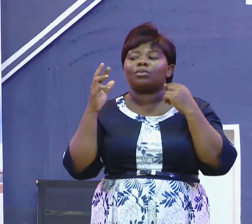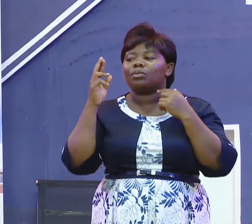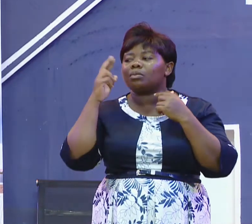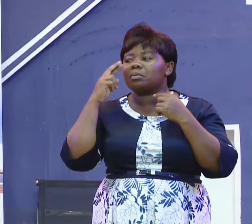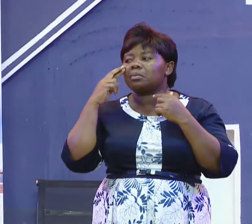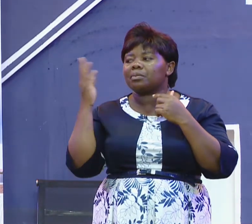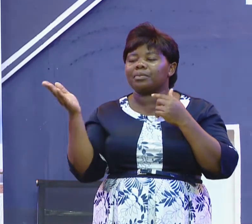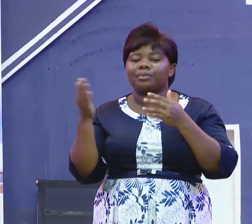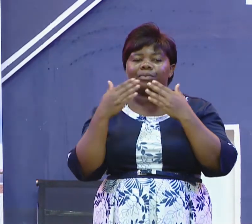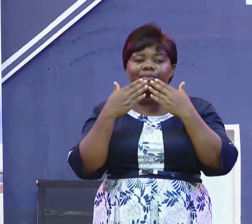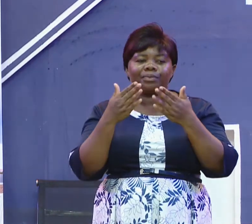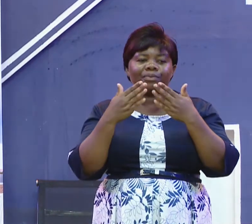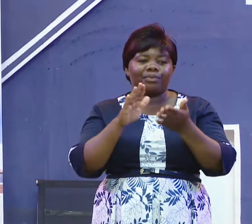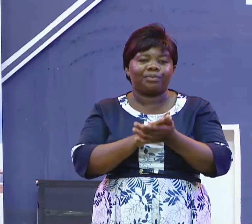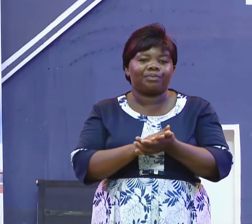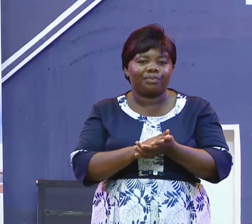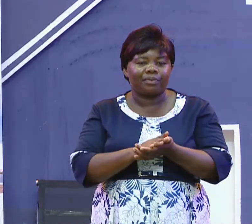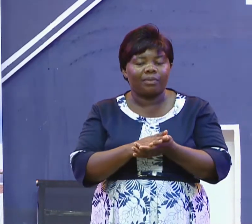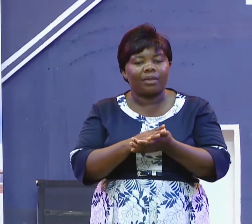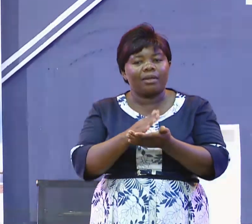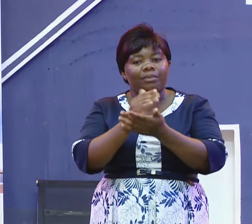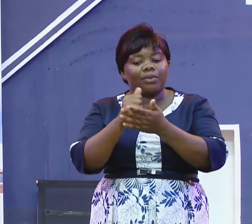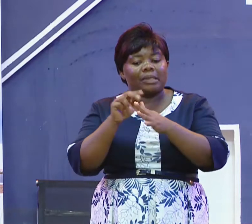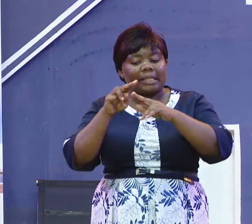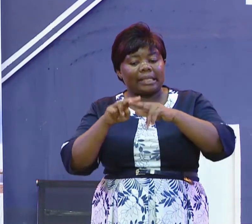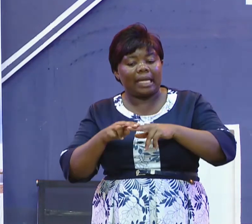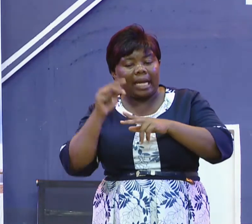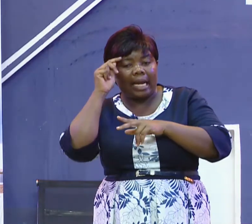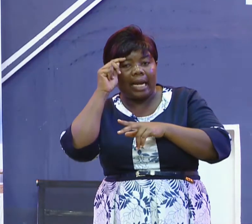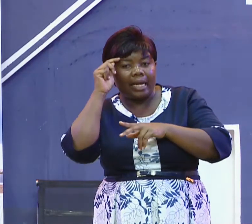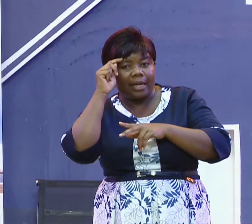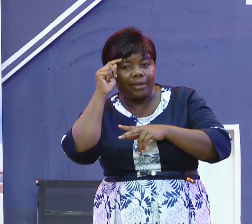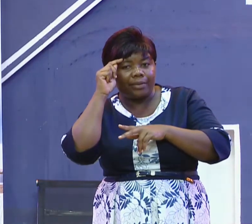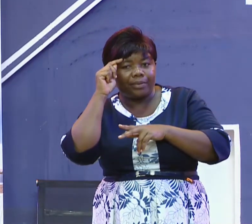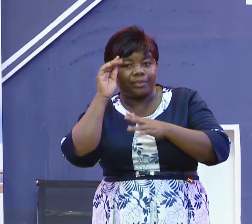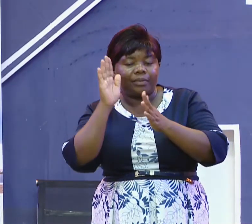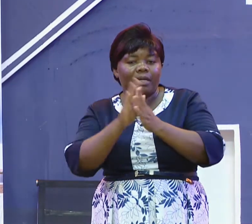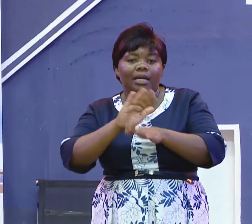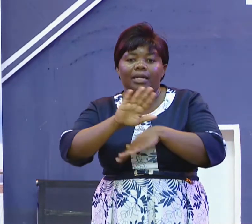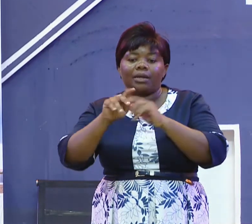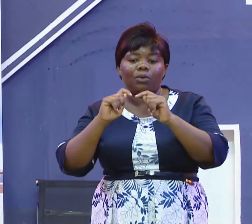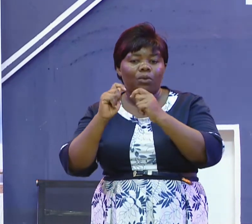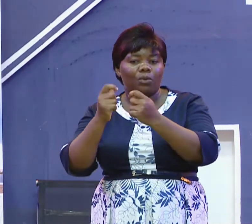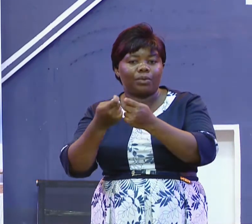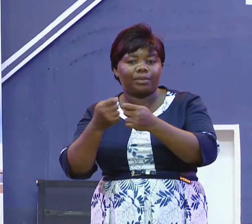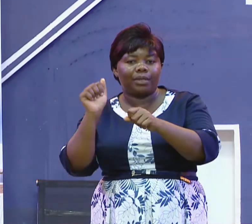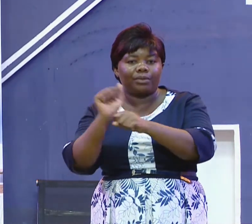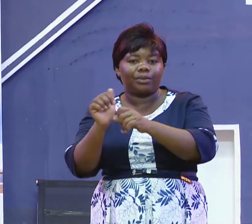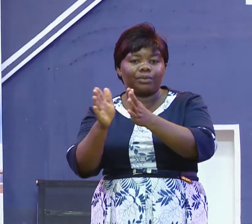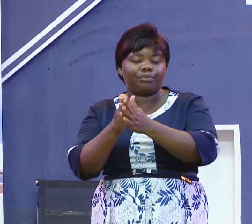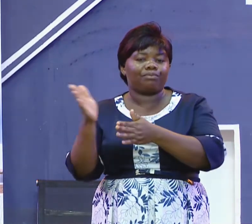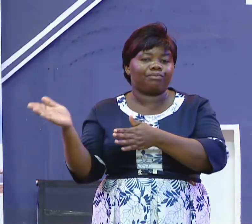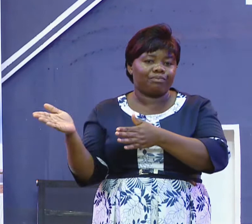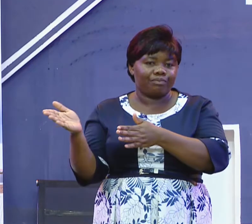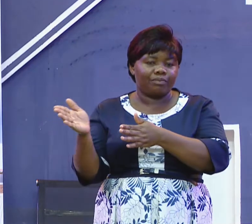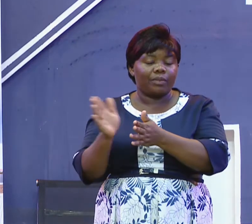We therefore thank you so much, Pastor Kasozi, for sitting down and think, together with the team